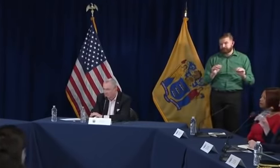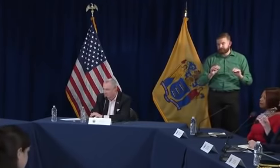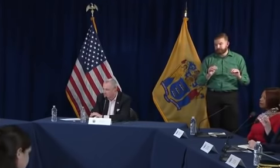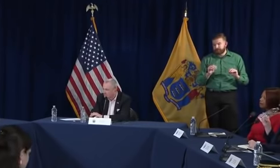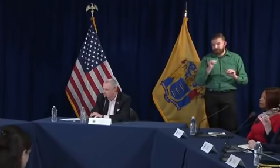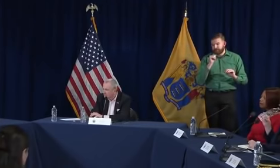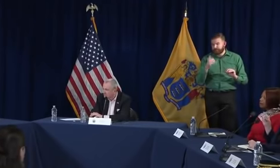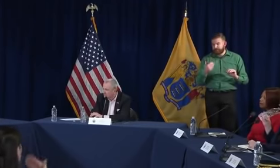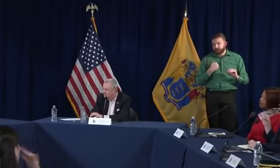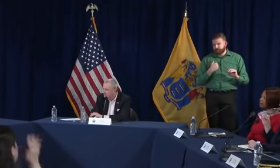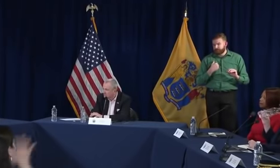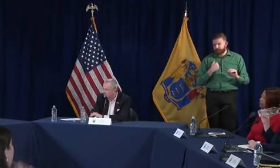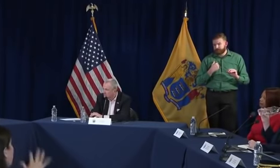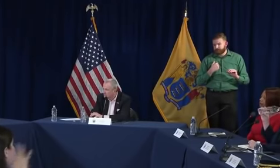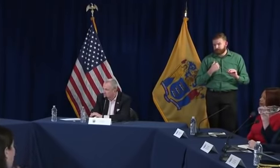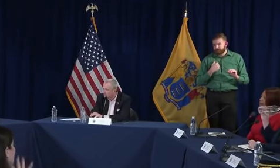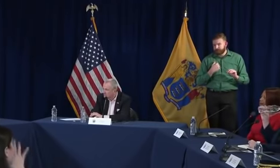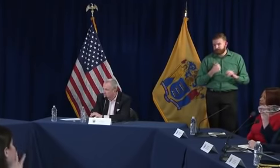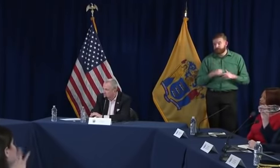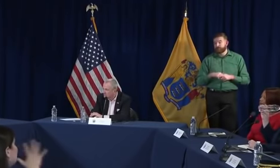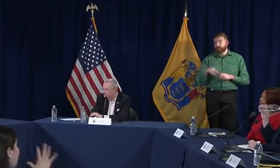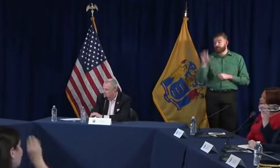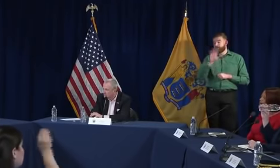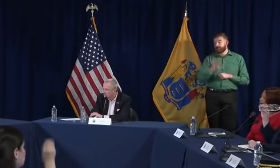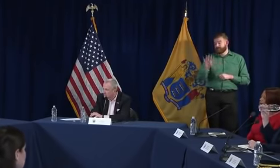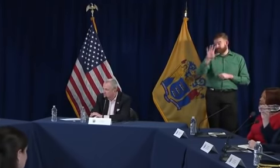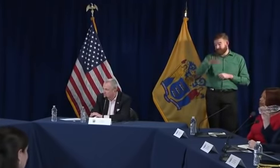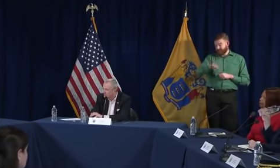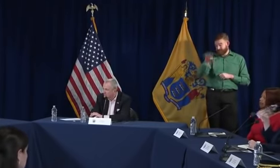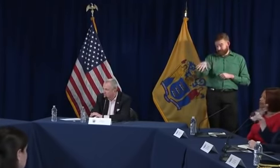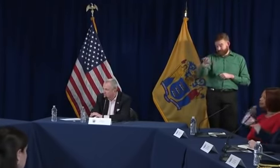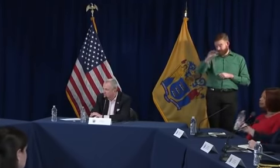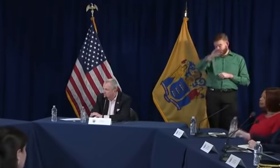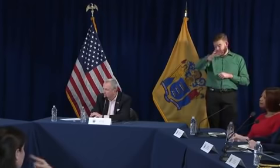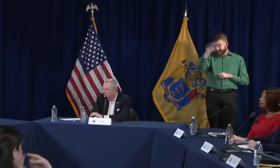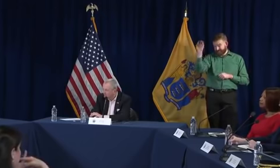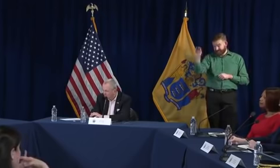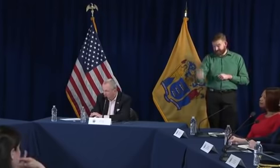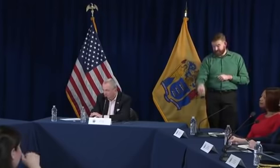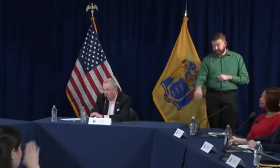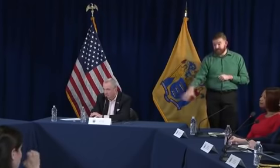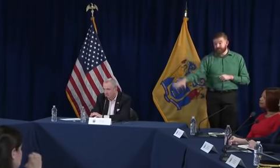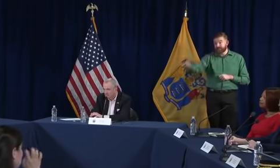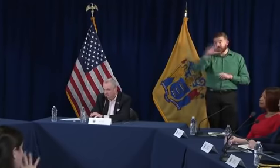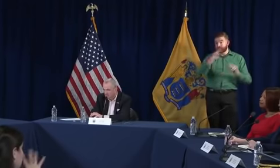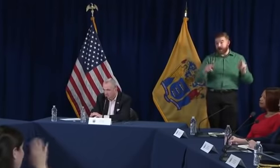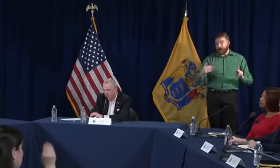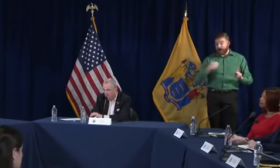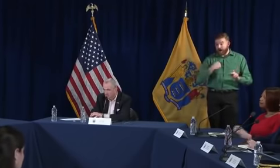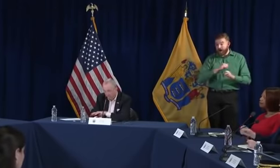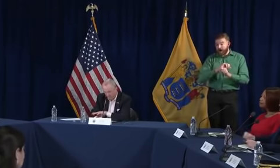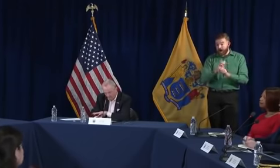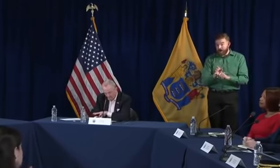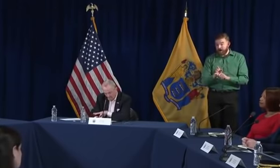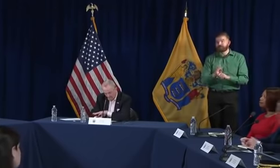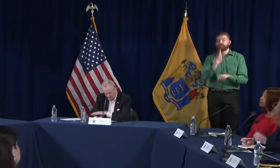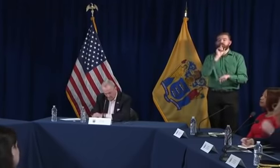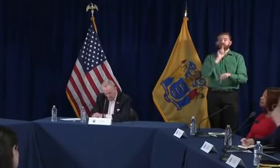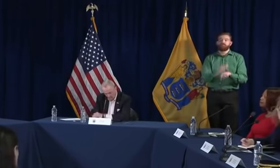about 55% of all of our positive cases end up in the